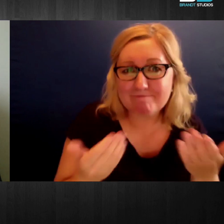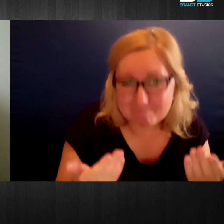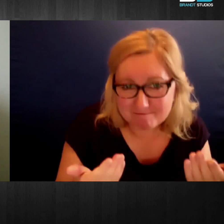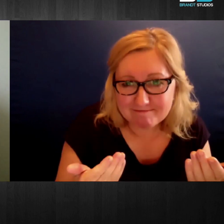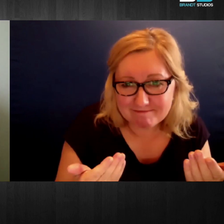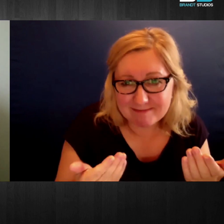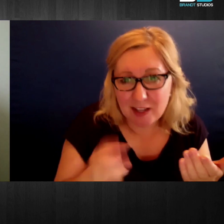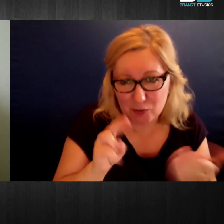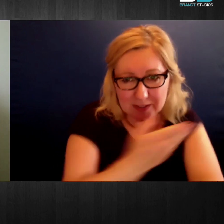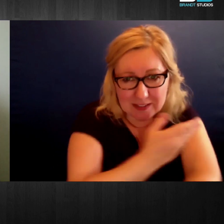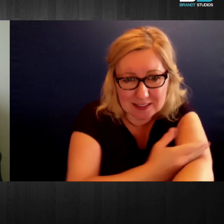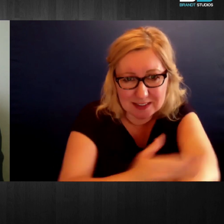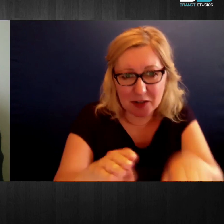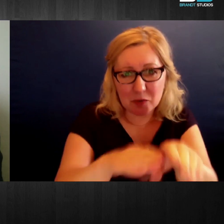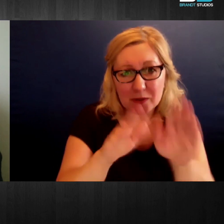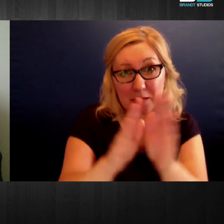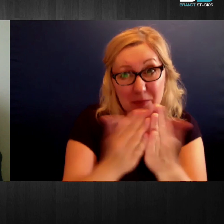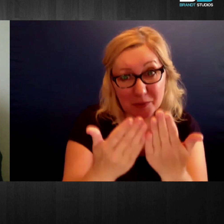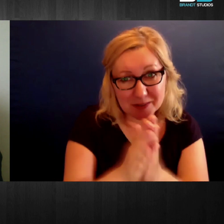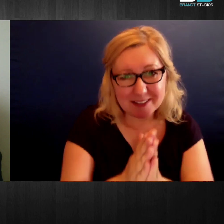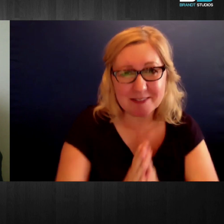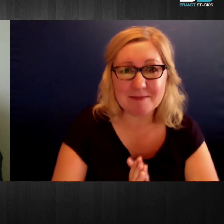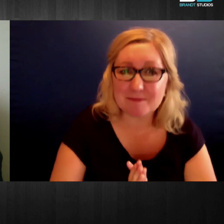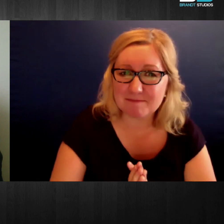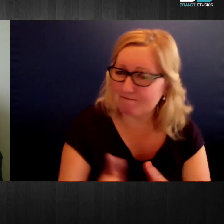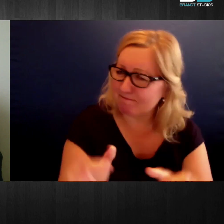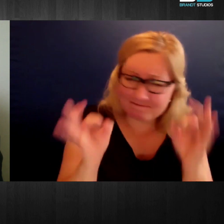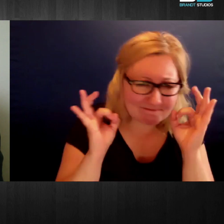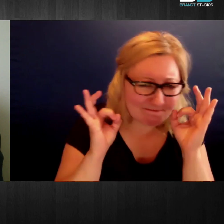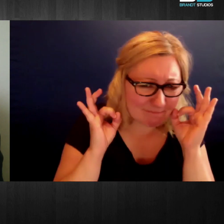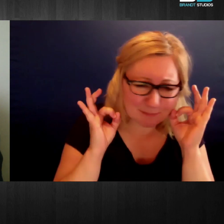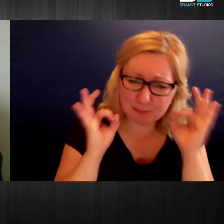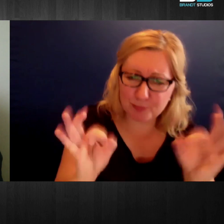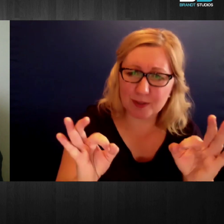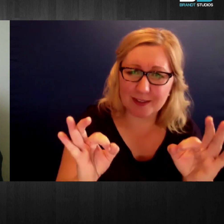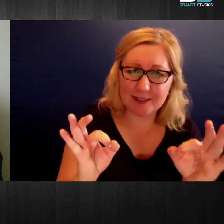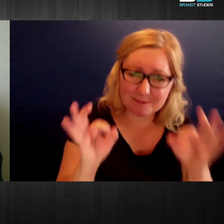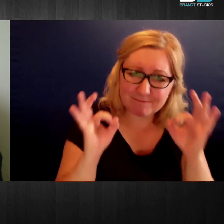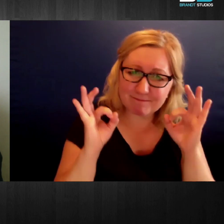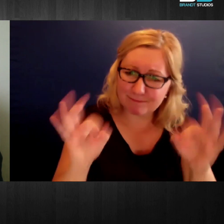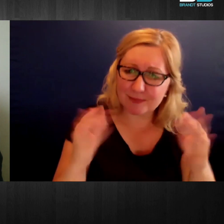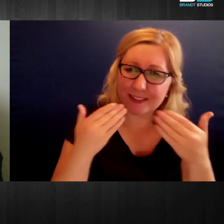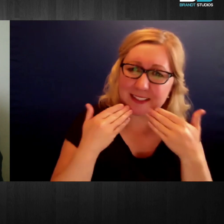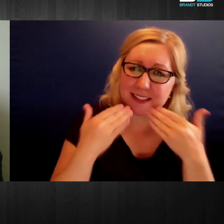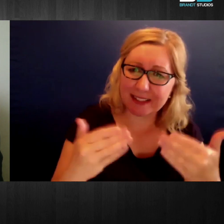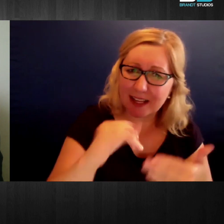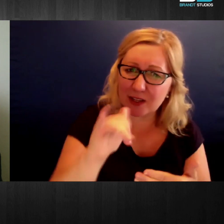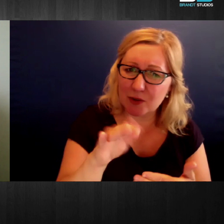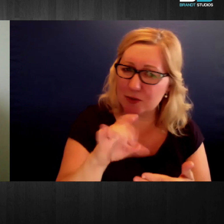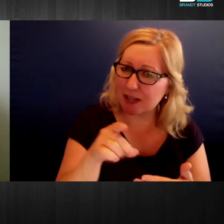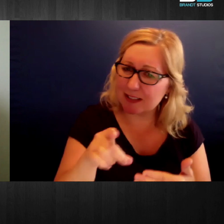Brilliant, absolutely brilliant, Jack. Thanks. Really impressive, important points, and impressive work you've been doing.